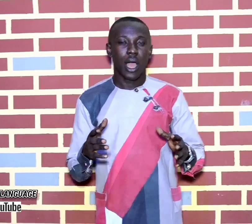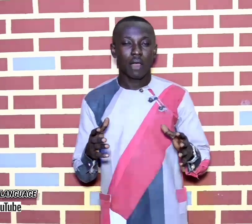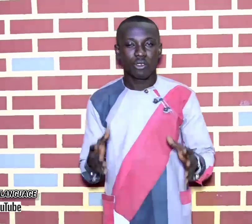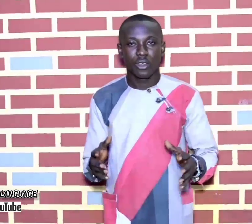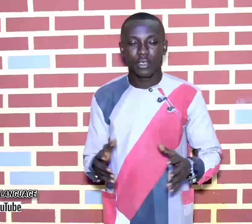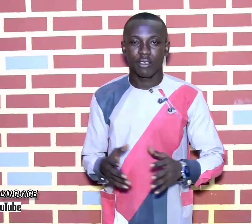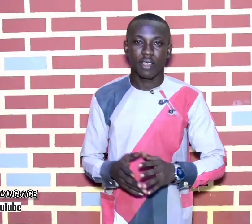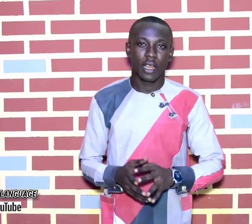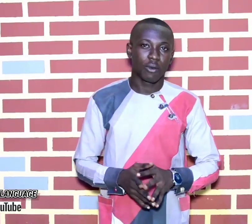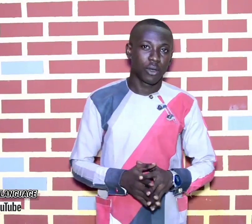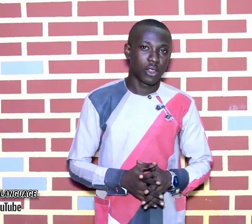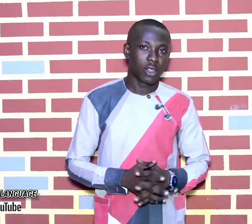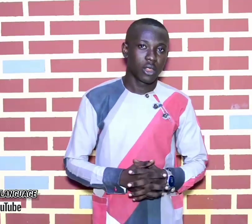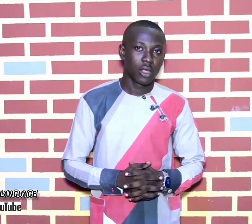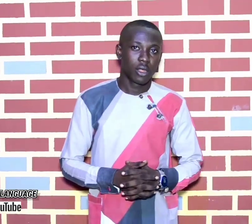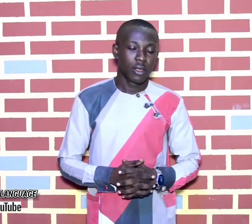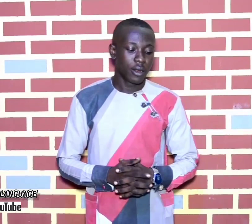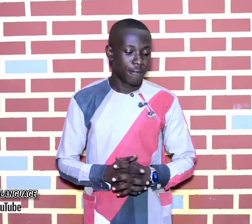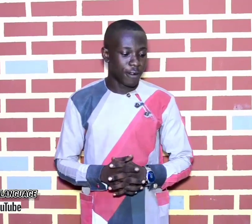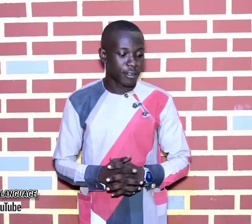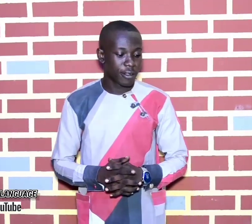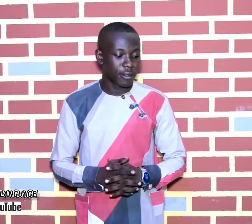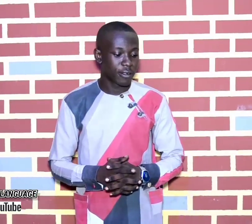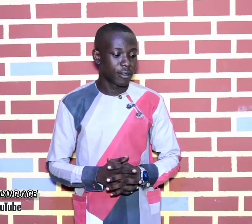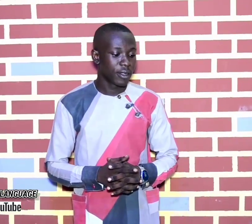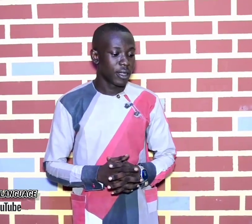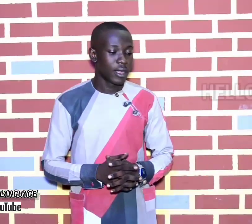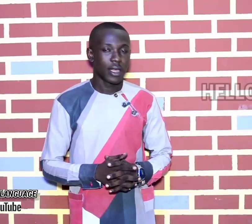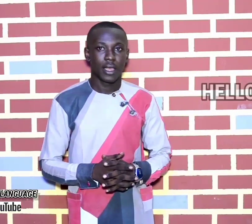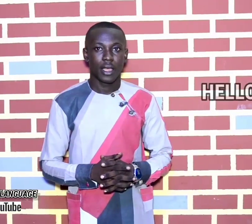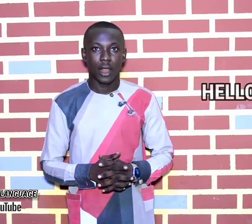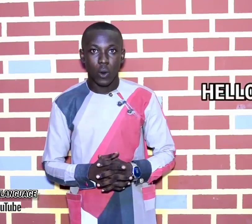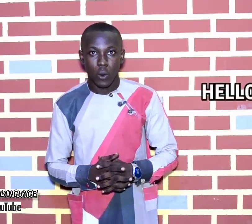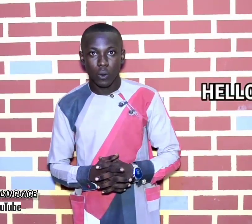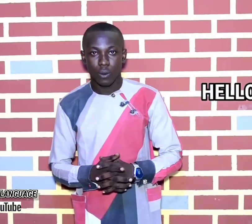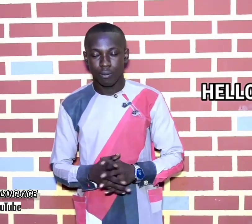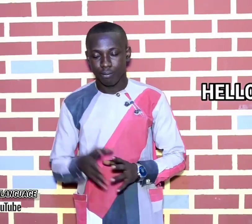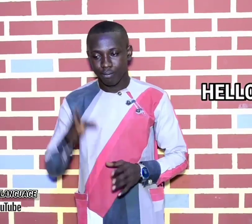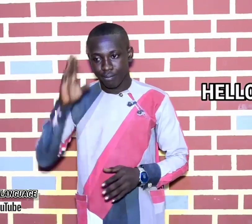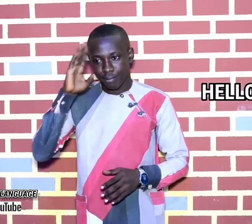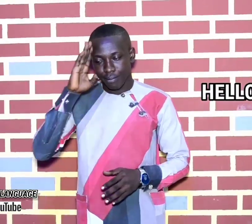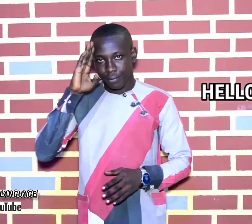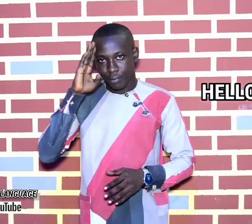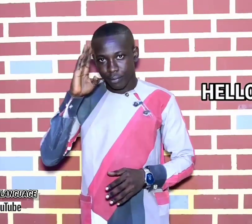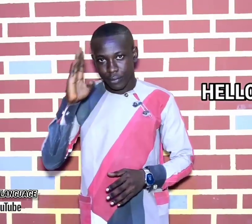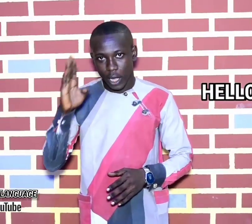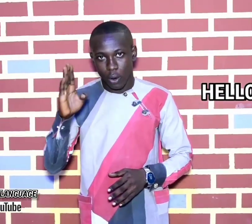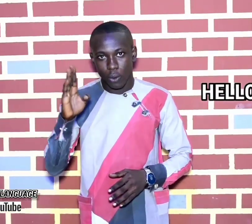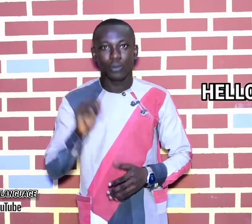How to greet in sign language. The first is hello, hello,